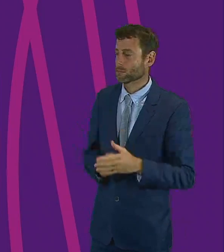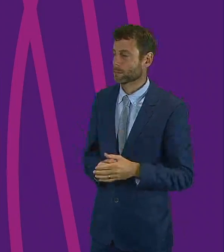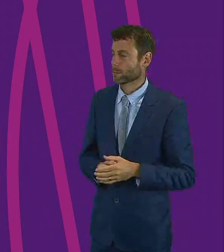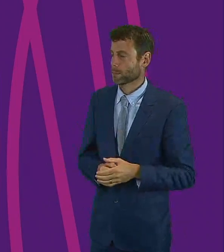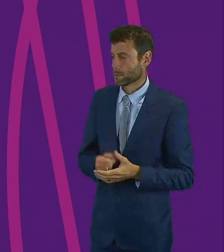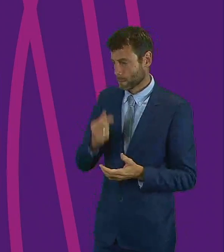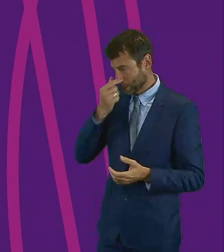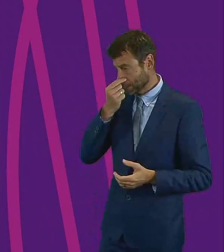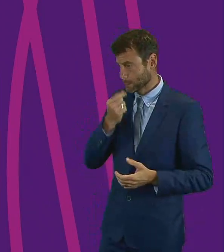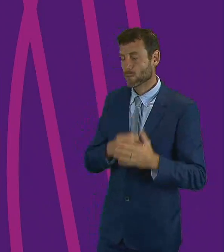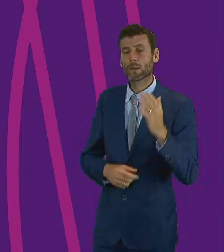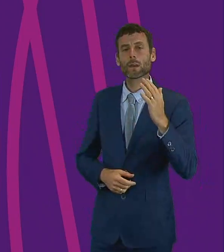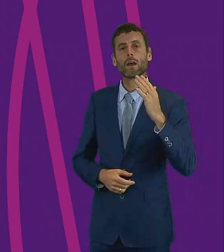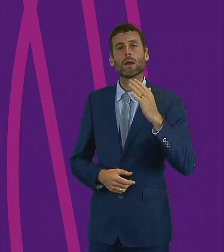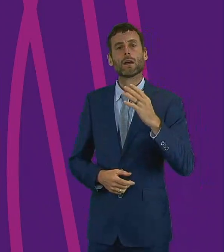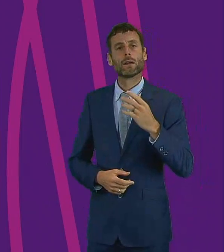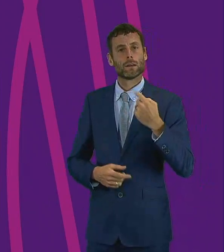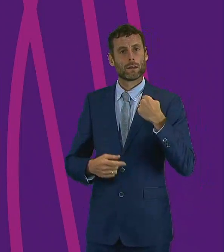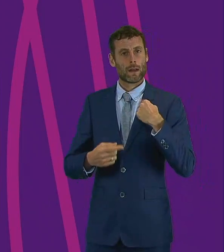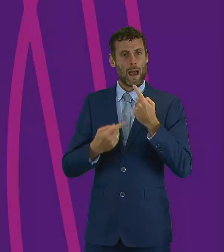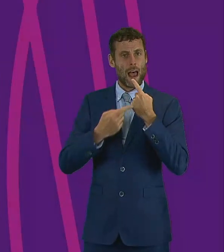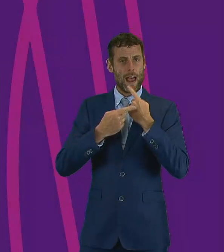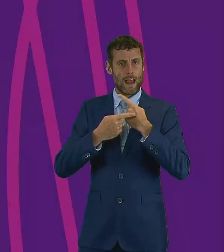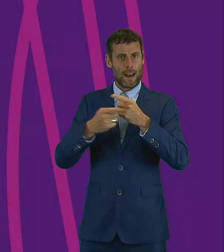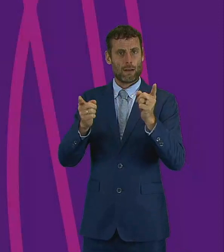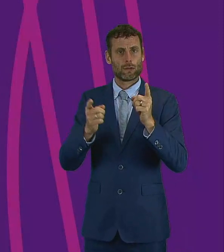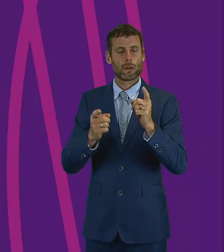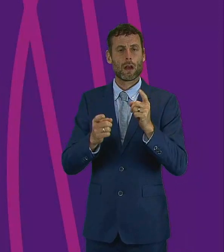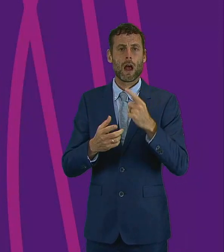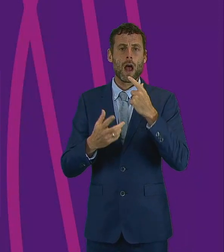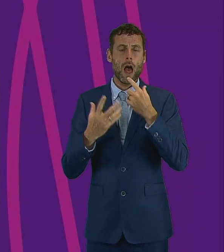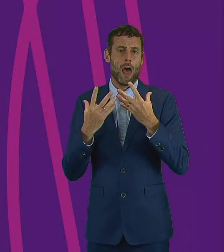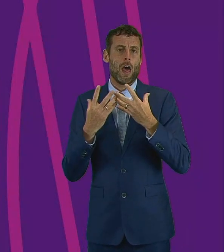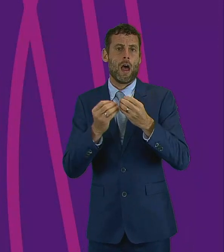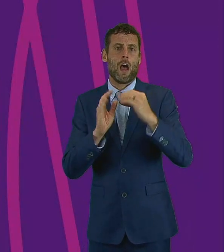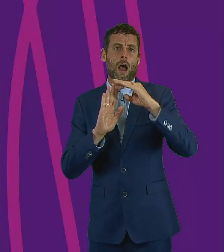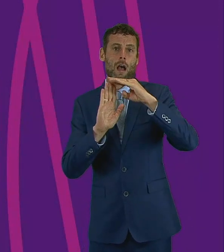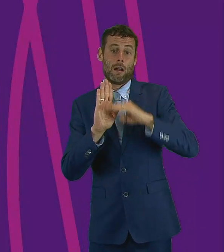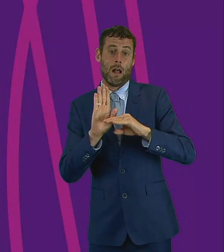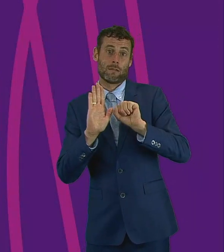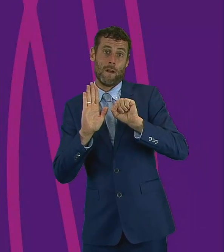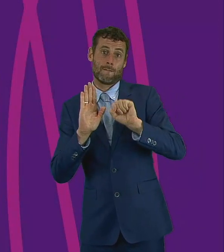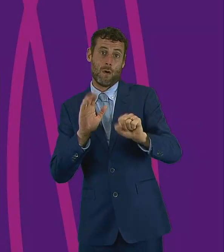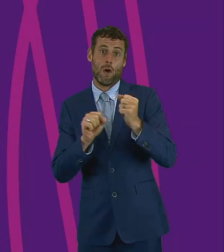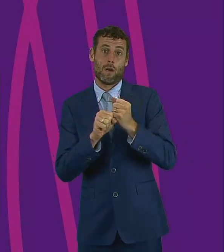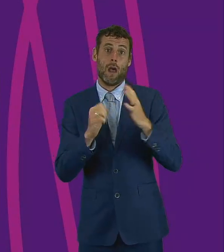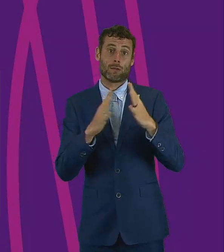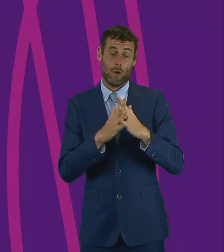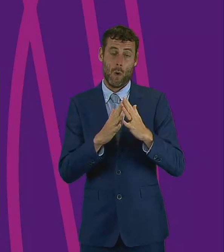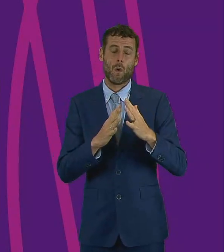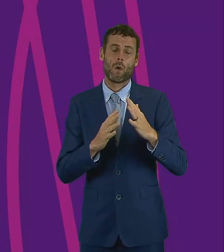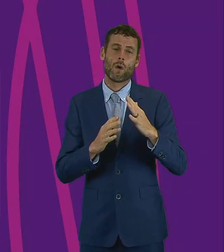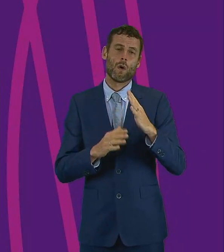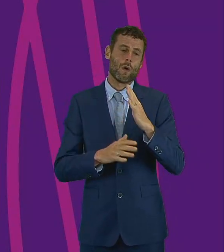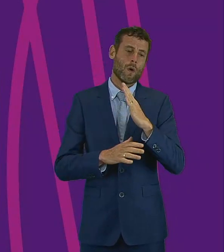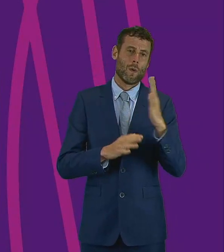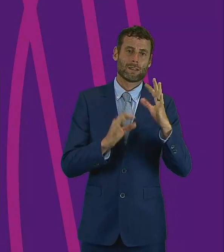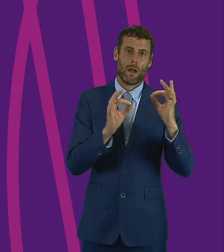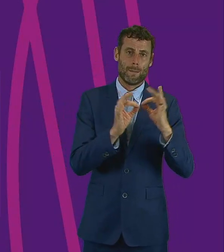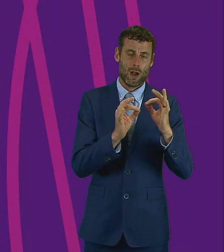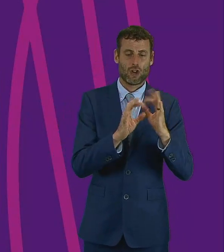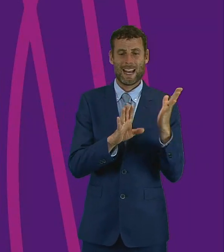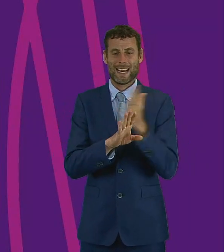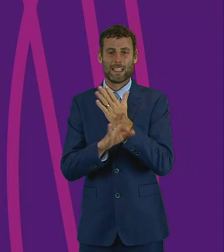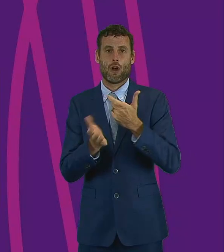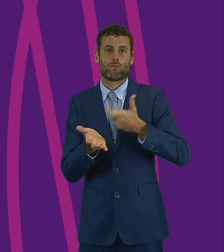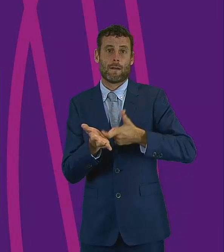I announced the revised guidance for people in Glasgow and Western Bartonshire and East Renfrewshire last night, I specifically said